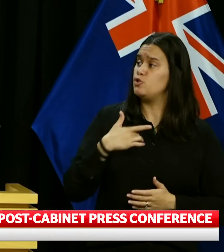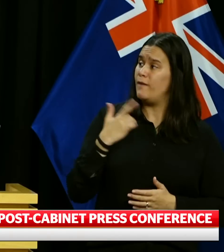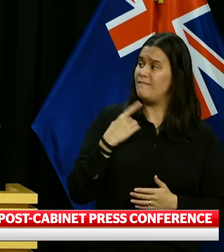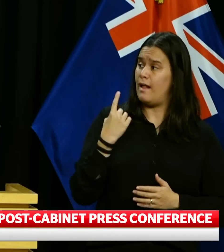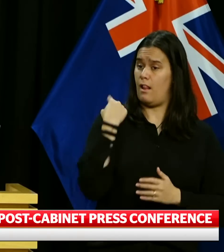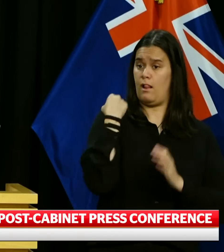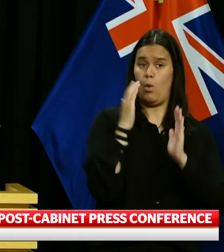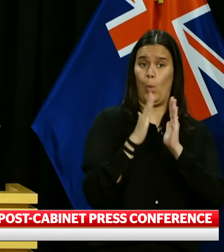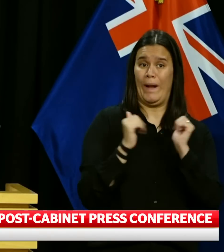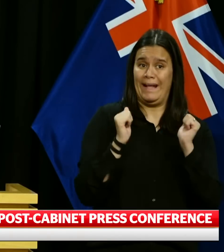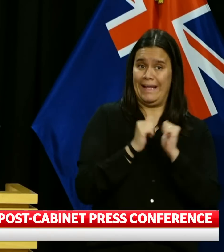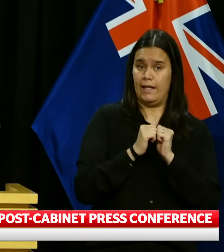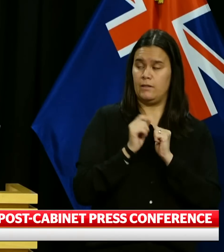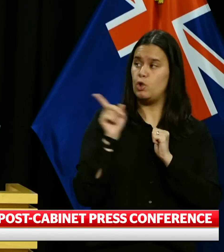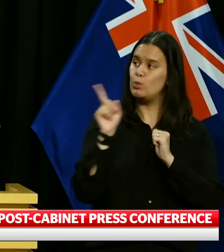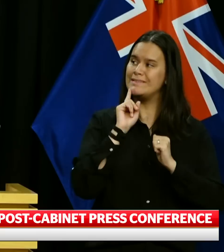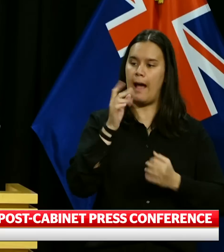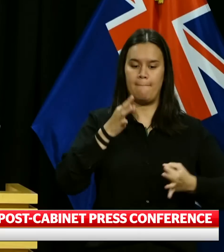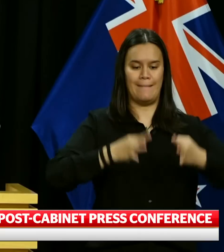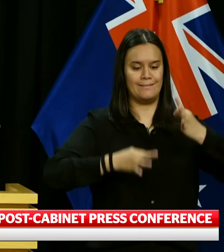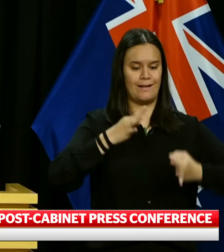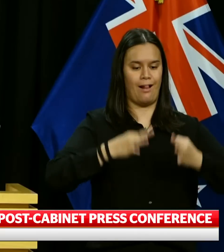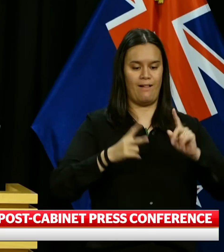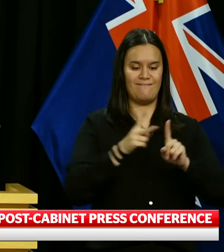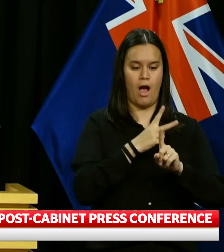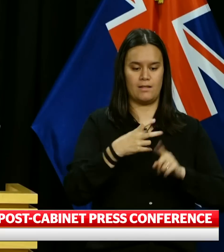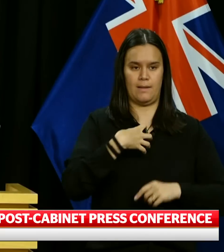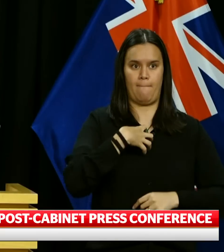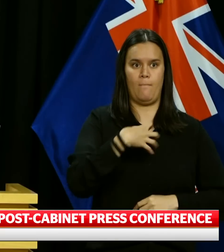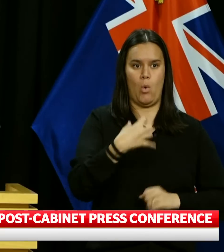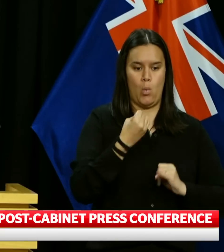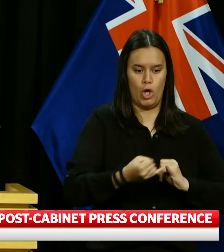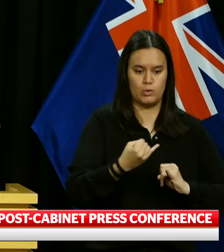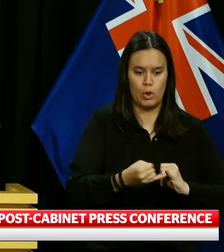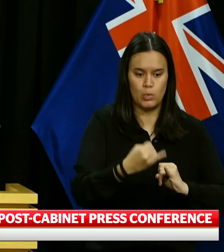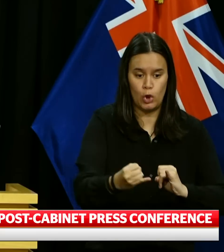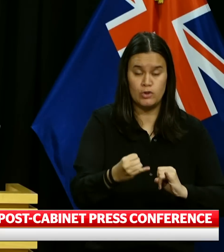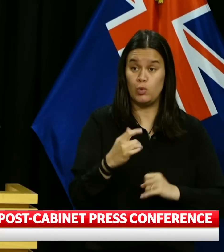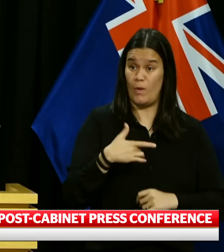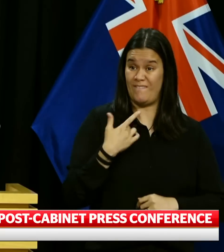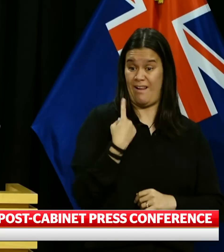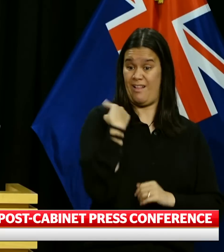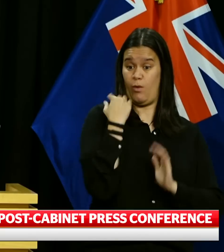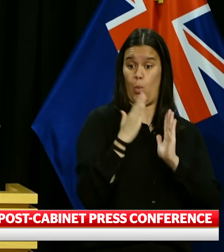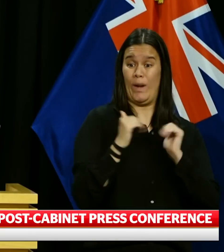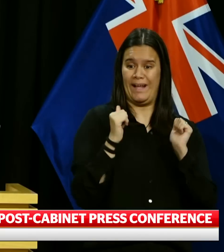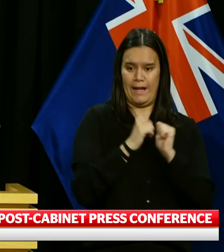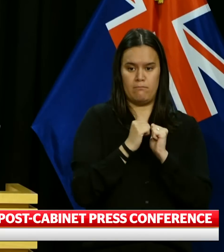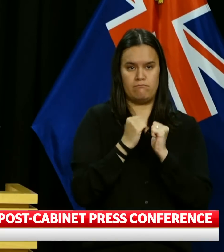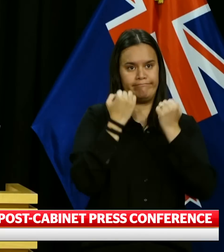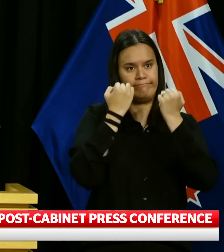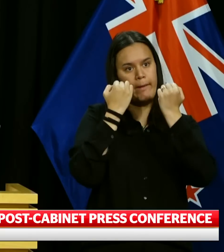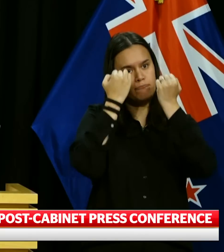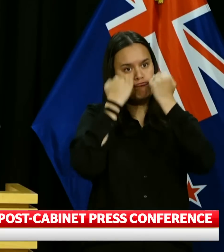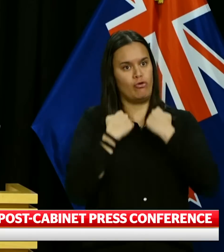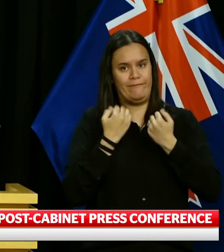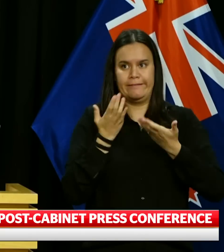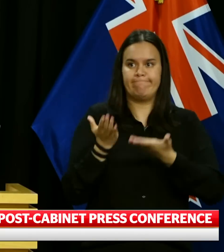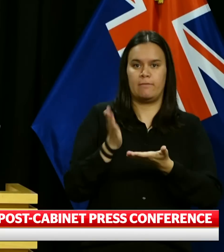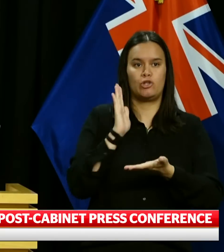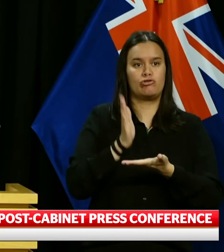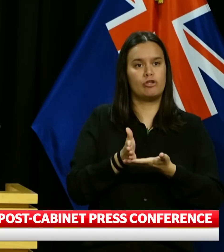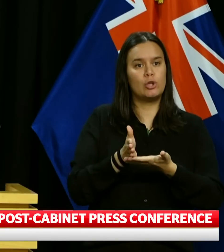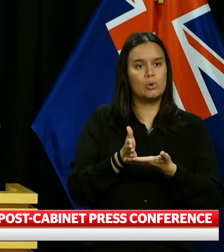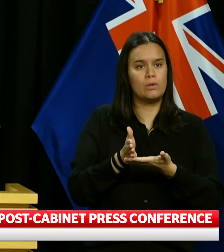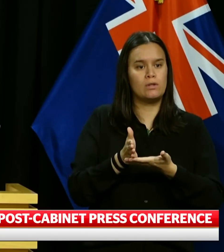of that increased political violence in terms of both the protests but also potentially what happened with Marama Davidson as well? Does that not